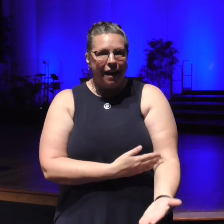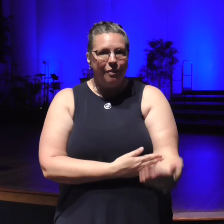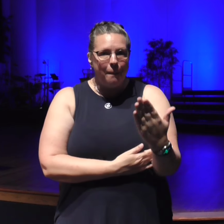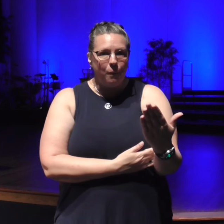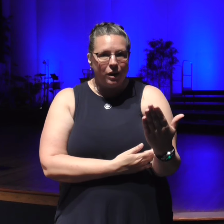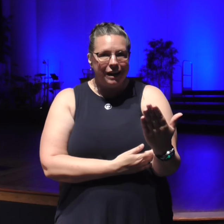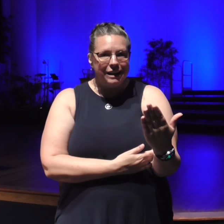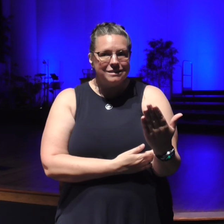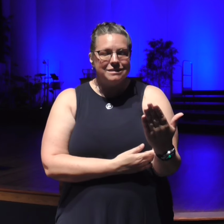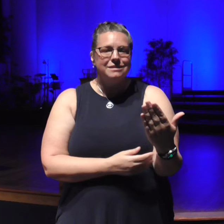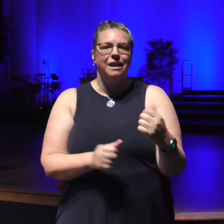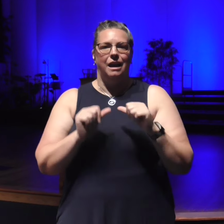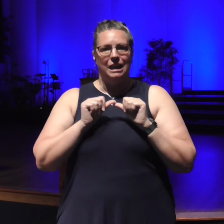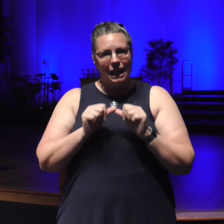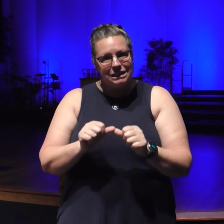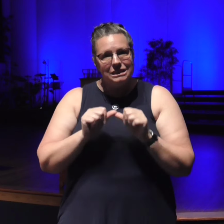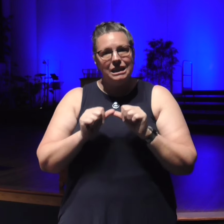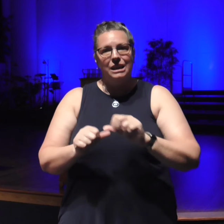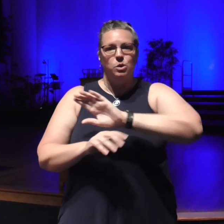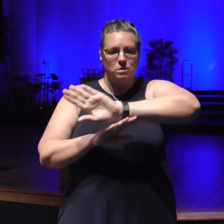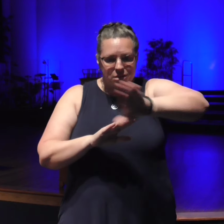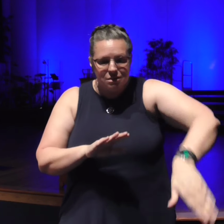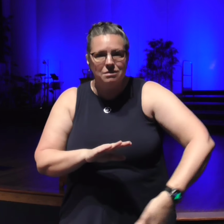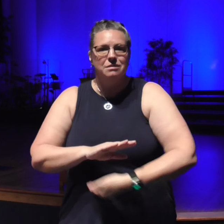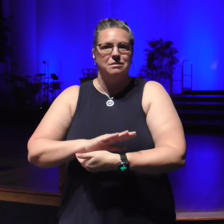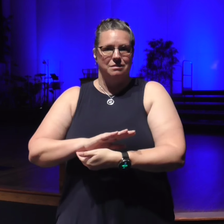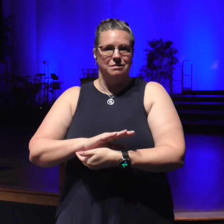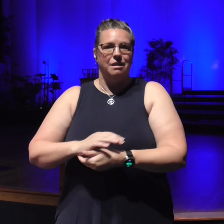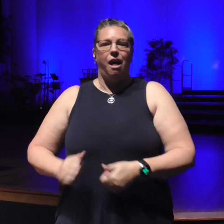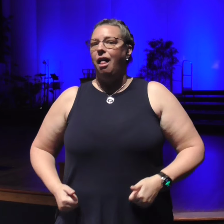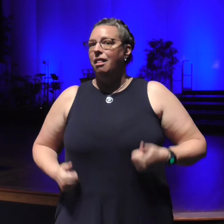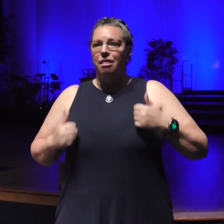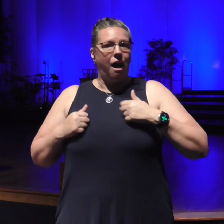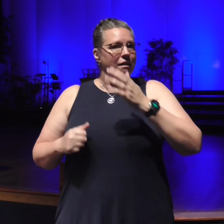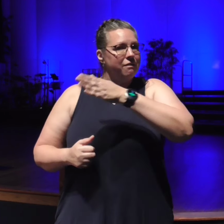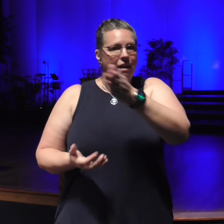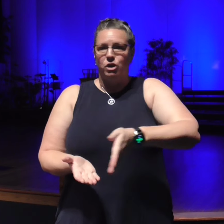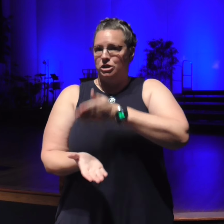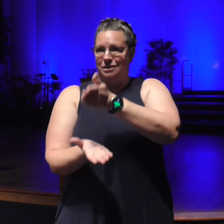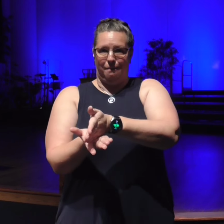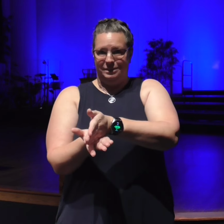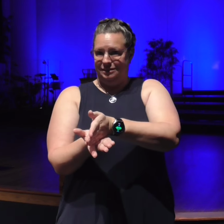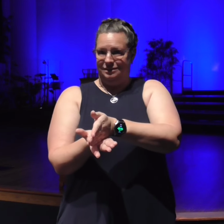it's continuing. Life never stops weaving us.